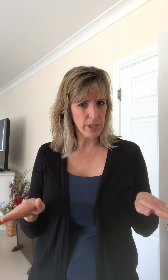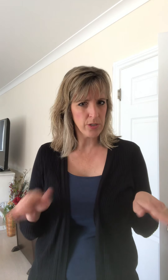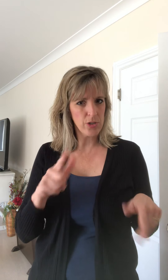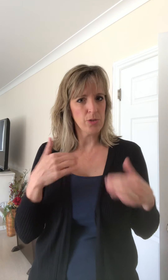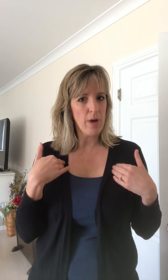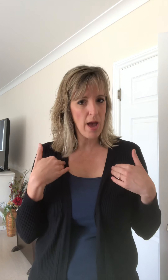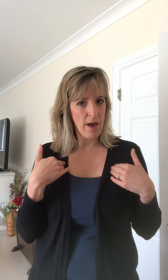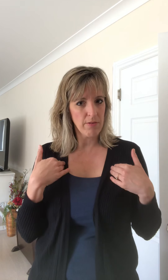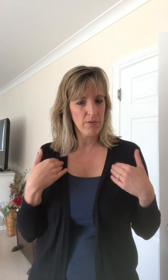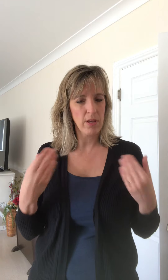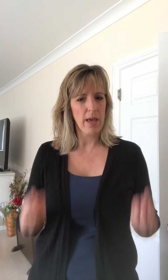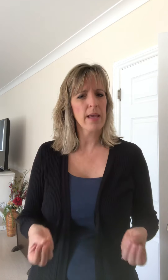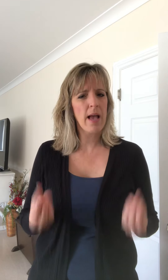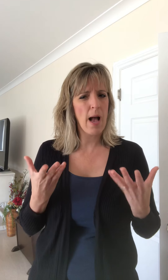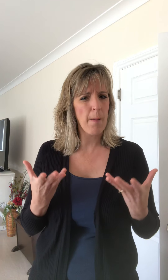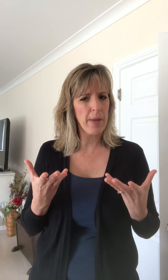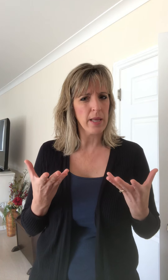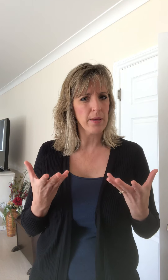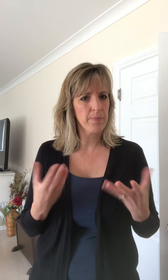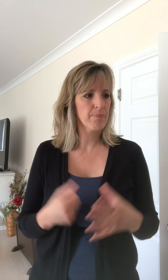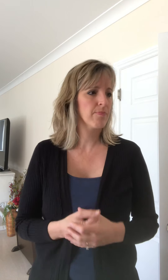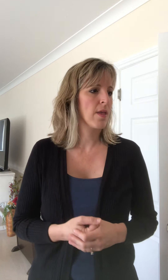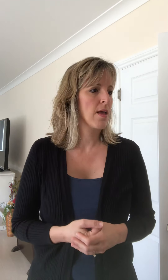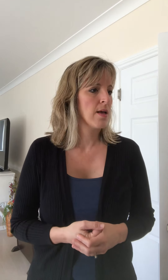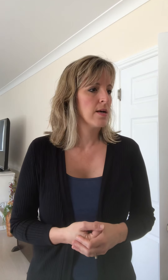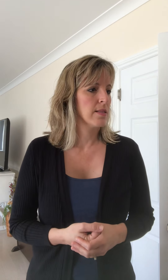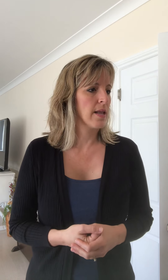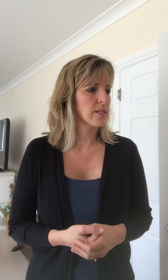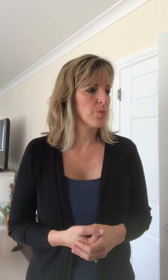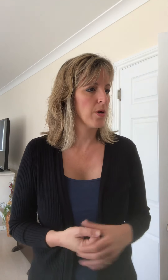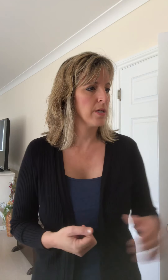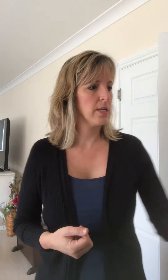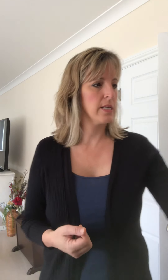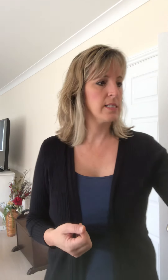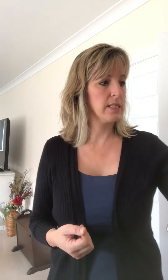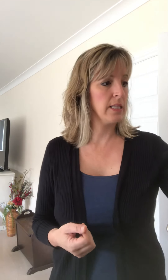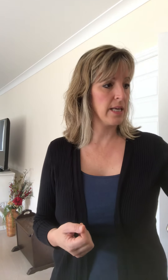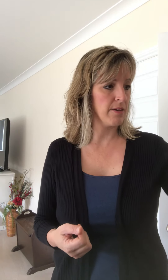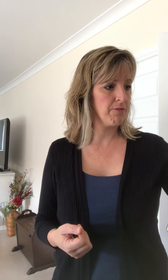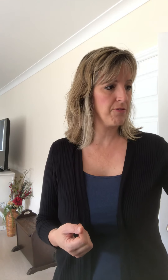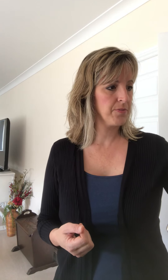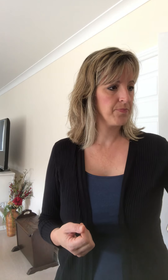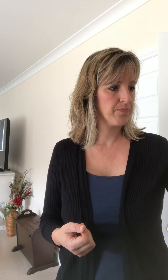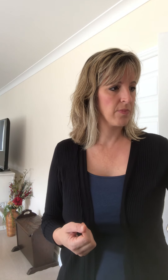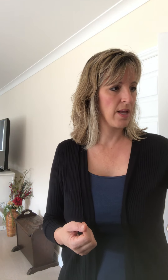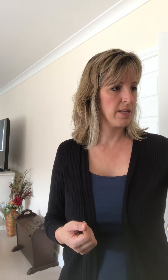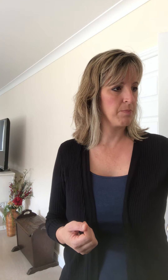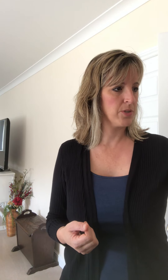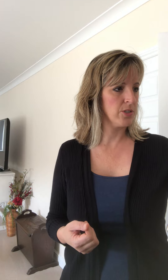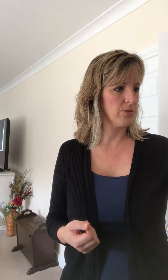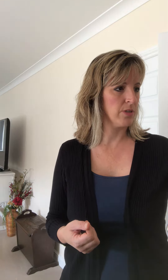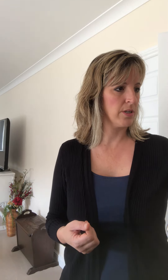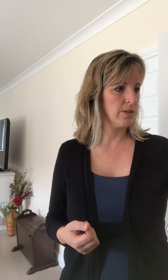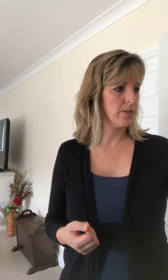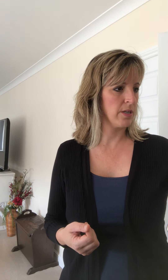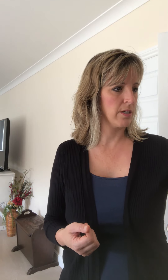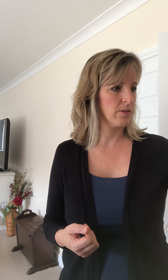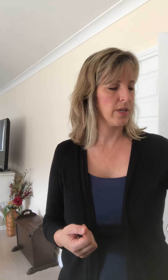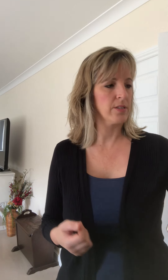children do you have? Okay, how many? The next one is live. I didn't put children on here, did I? Okay,